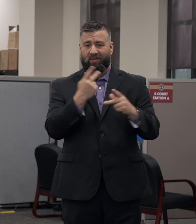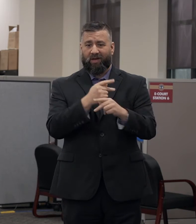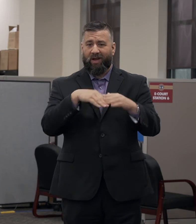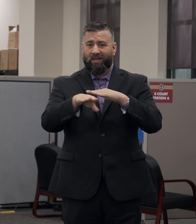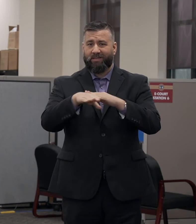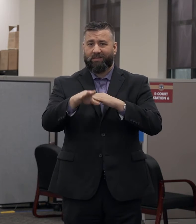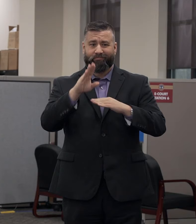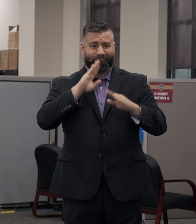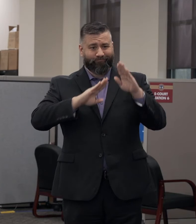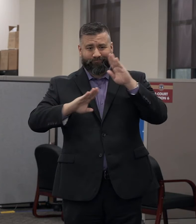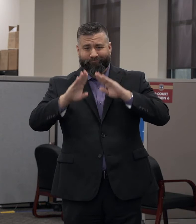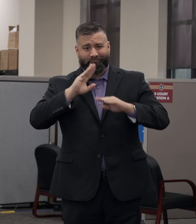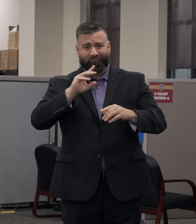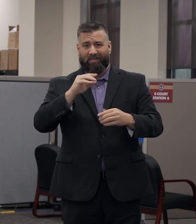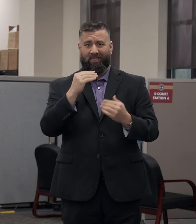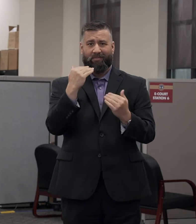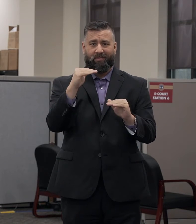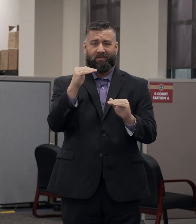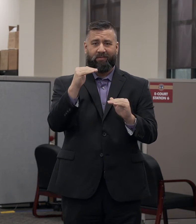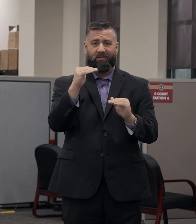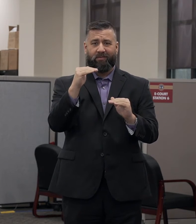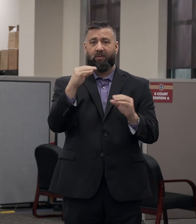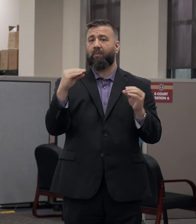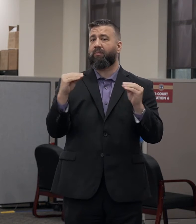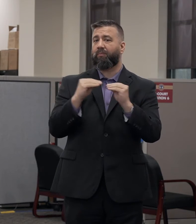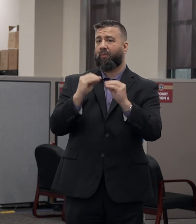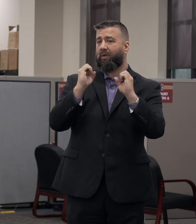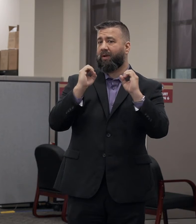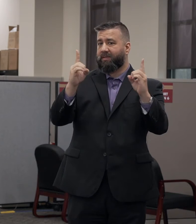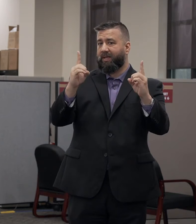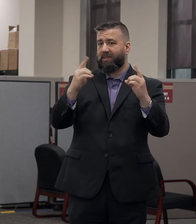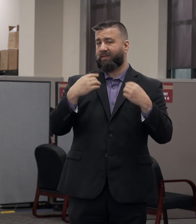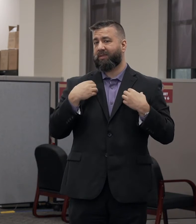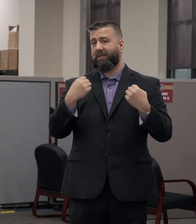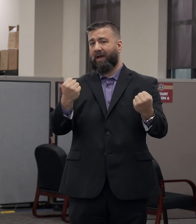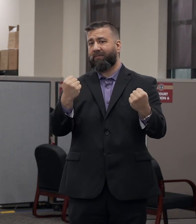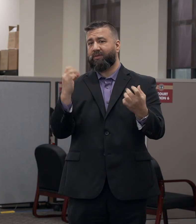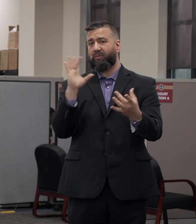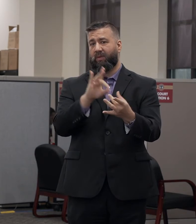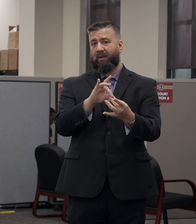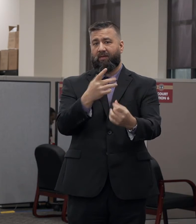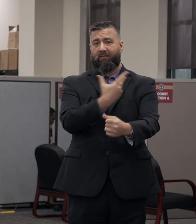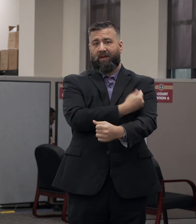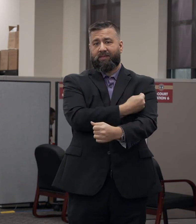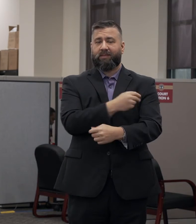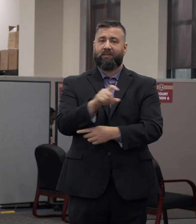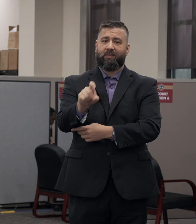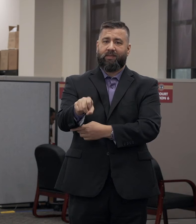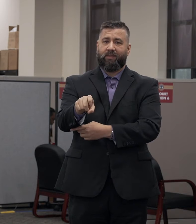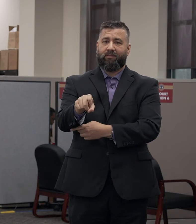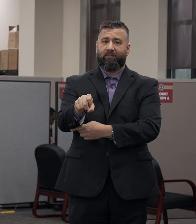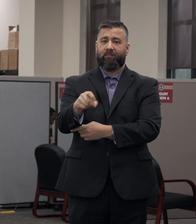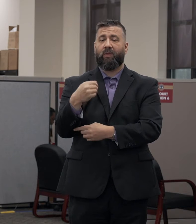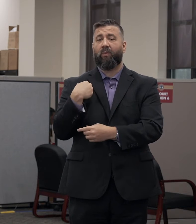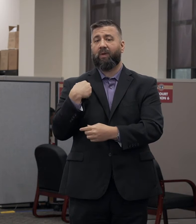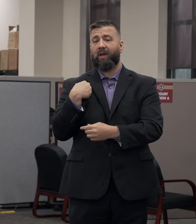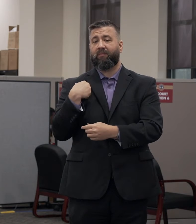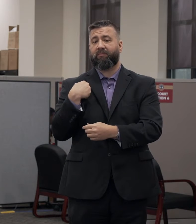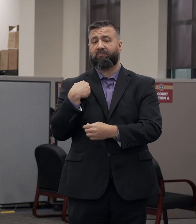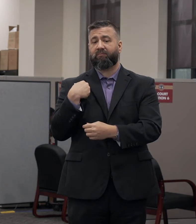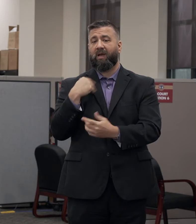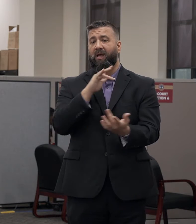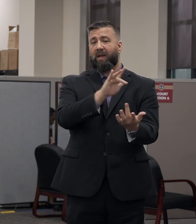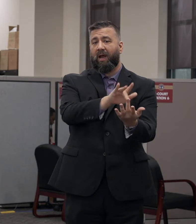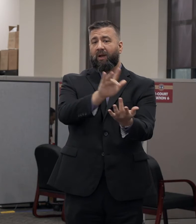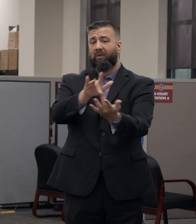limited. More education and confidence in vaccine is needed, and we have a North County outreach group working diligently